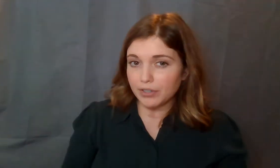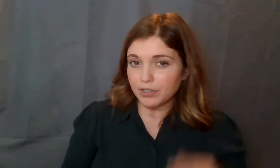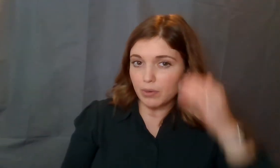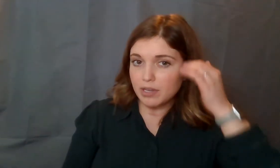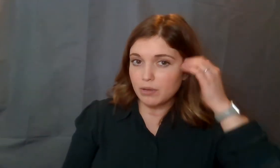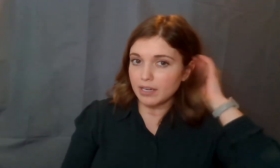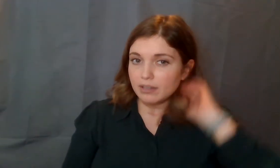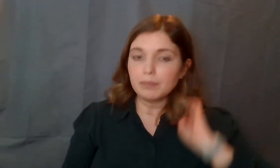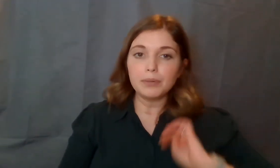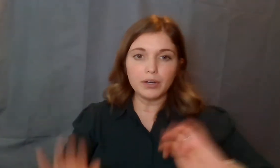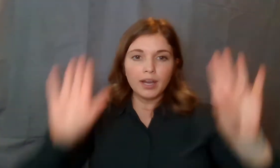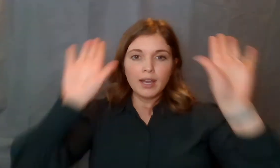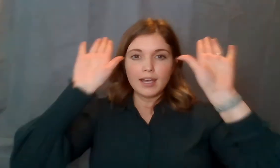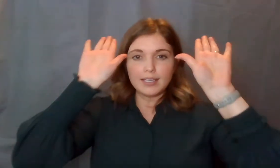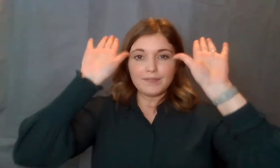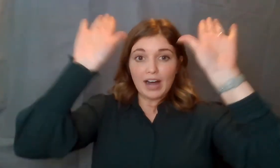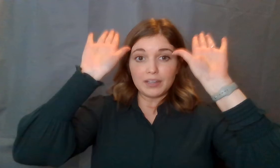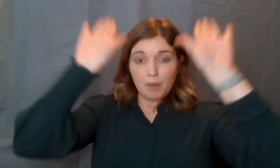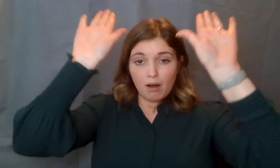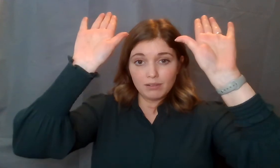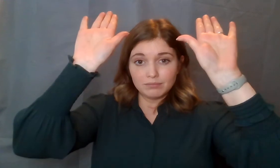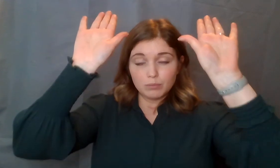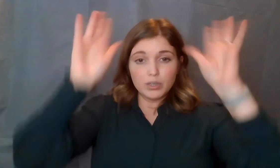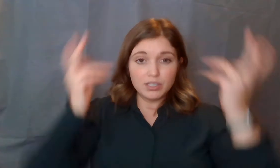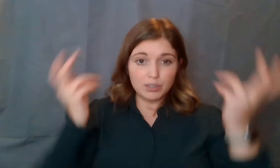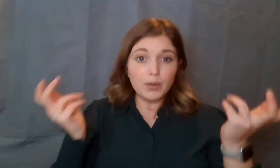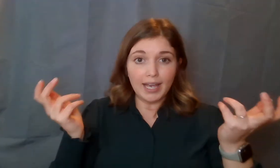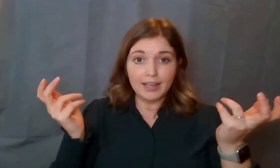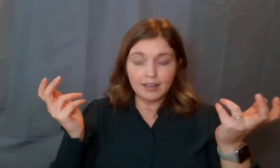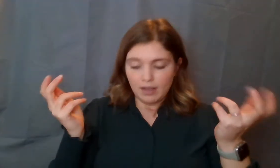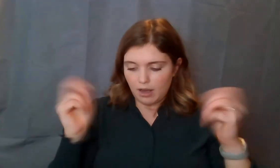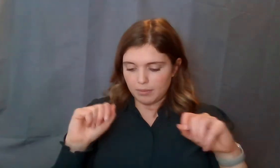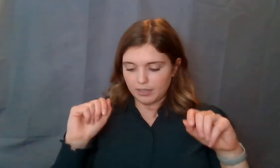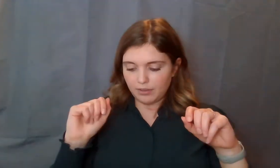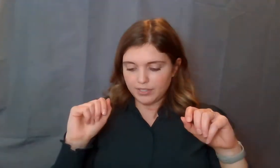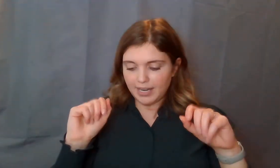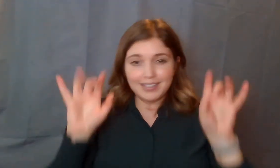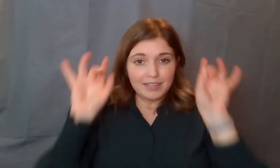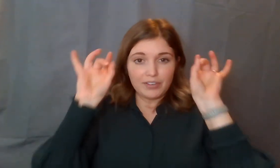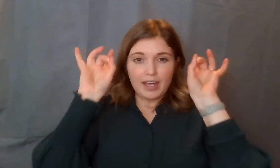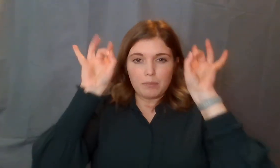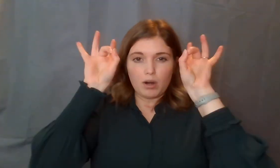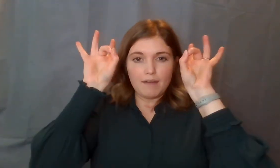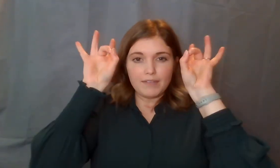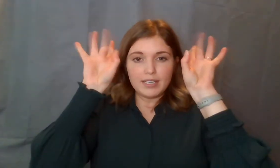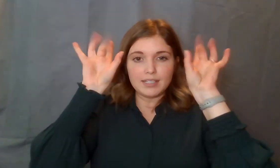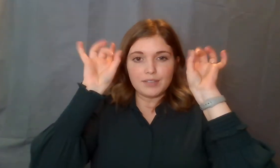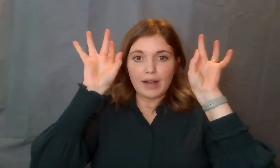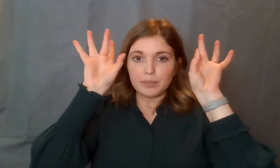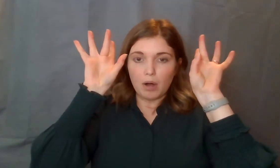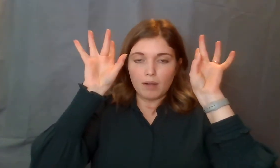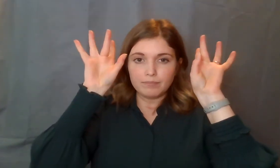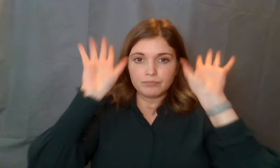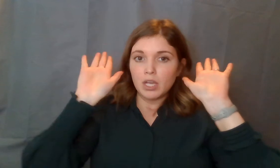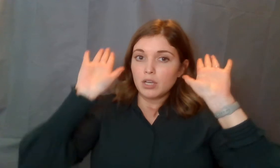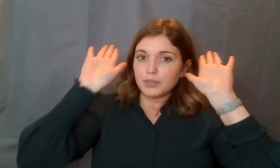they're showing you here in the book is volleyball, which is okay. Another sign I see for that more often is volleyball. So